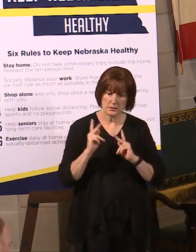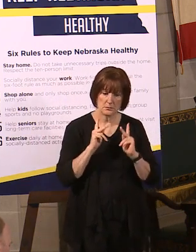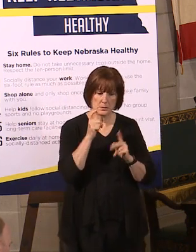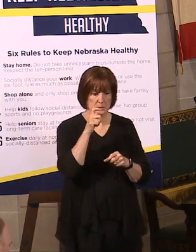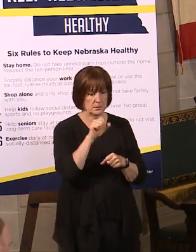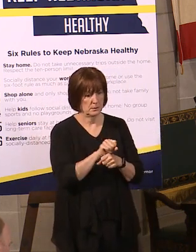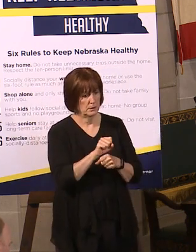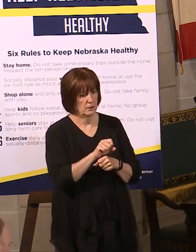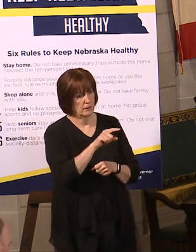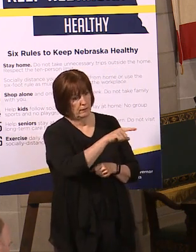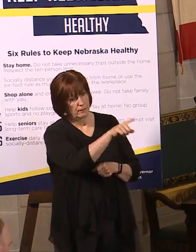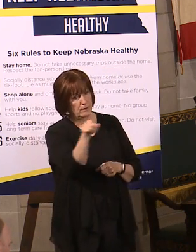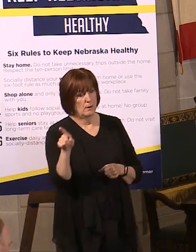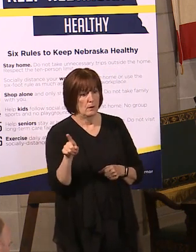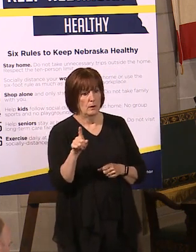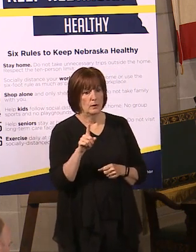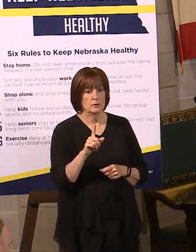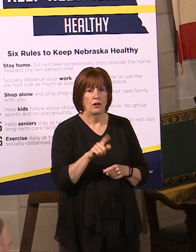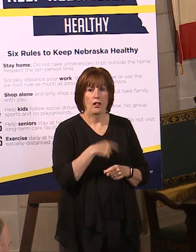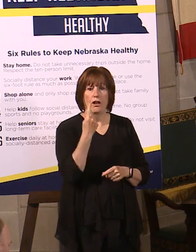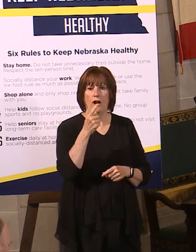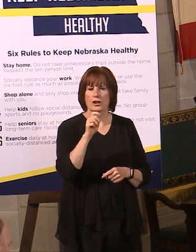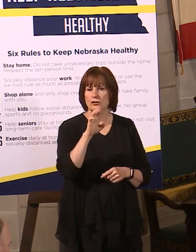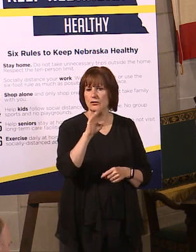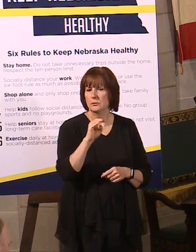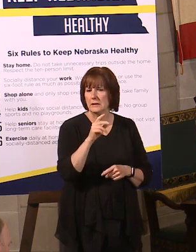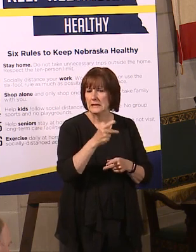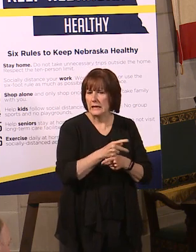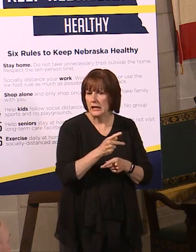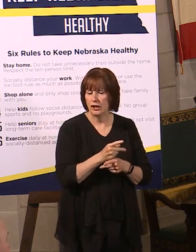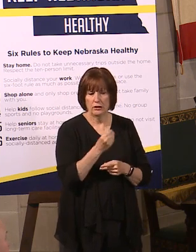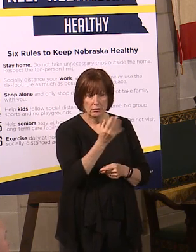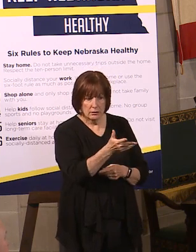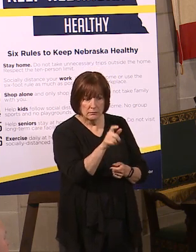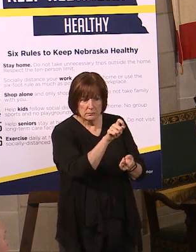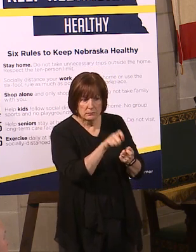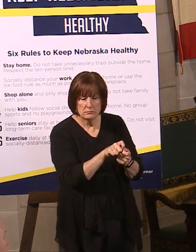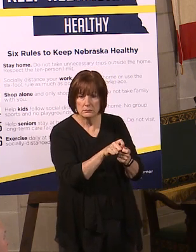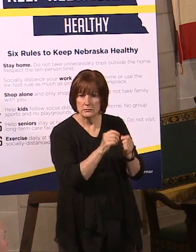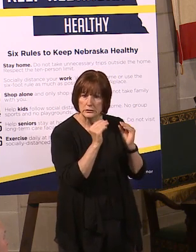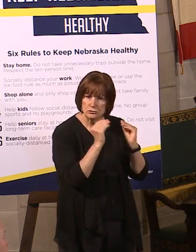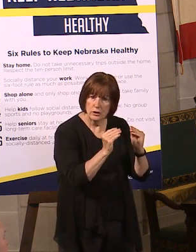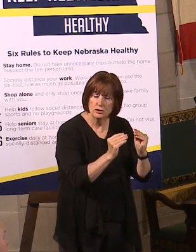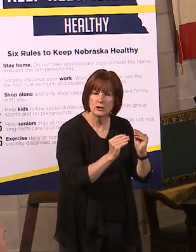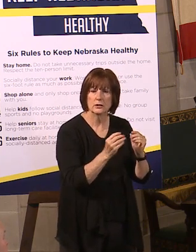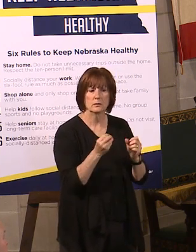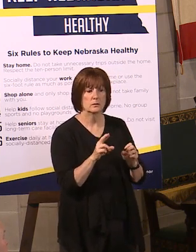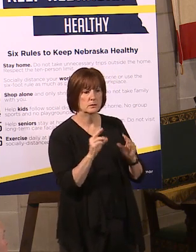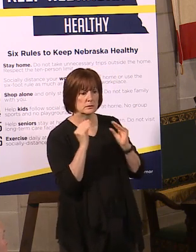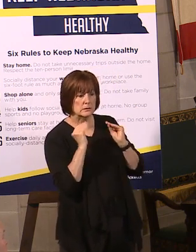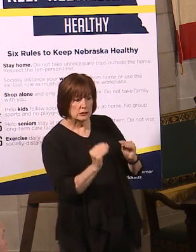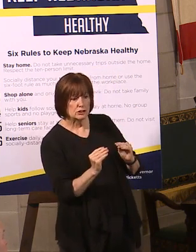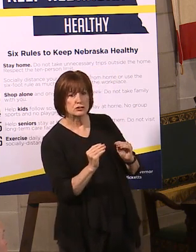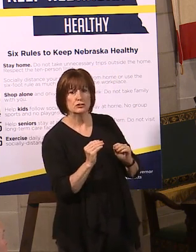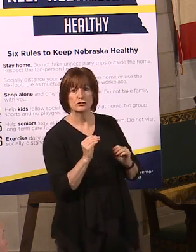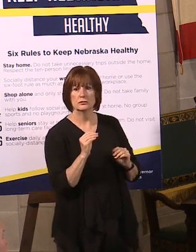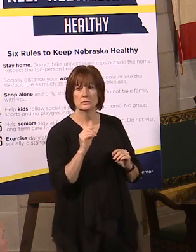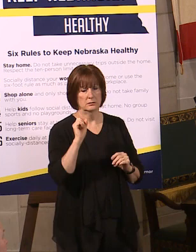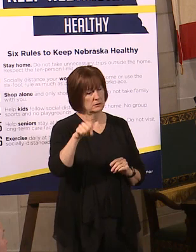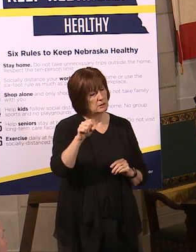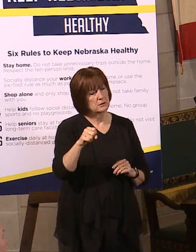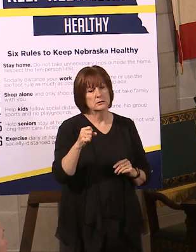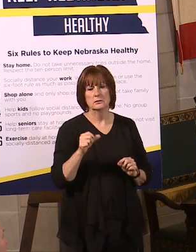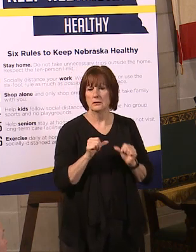that are working in the long-term care facilities being given any specific instructions or teaching? And yes,